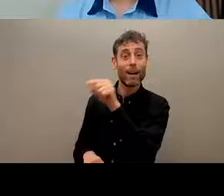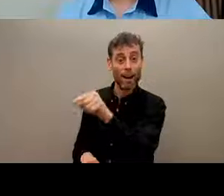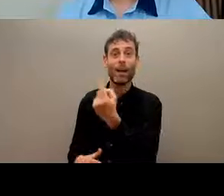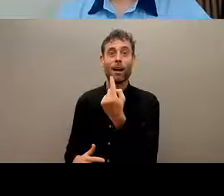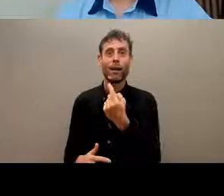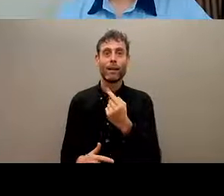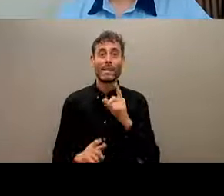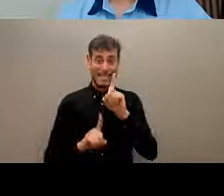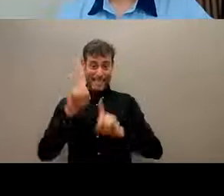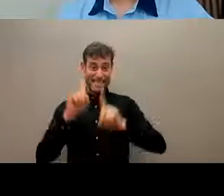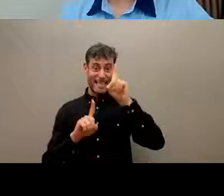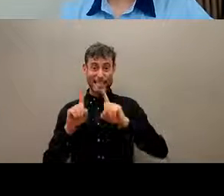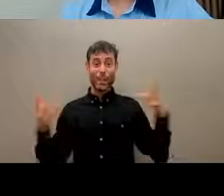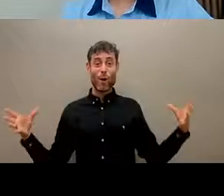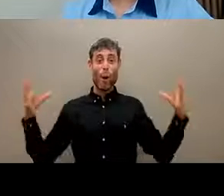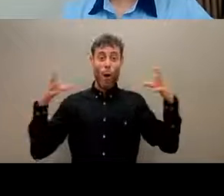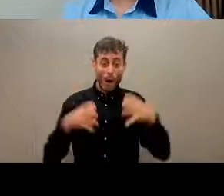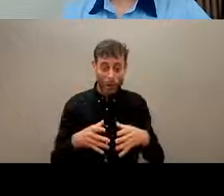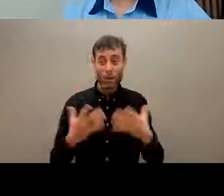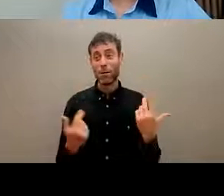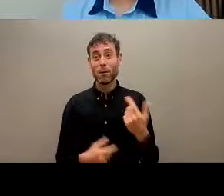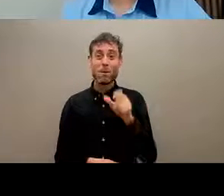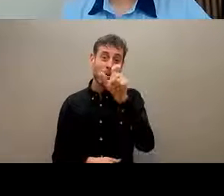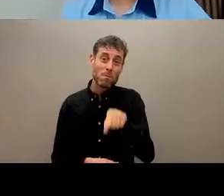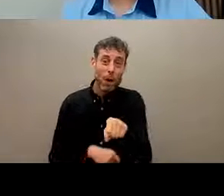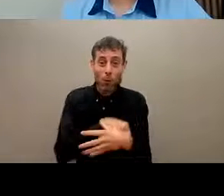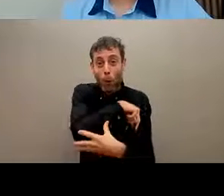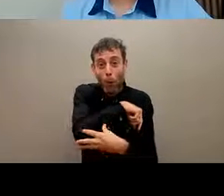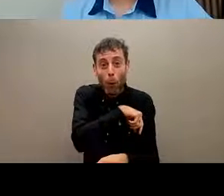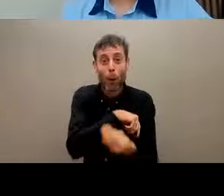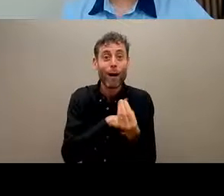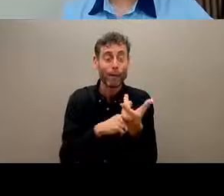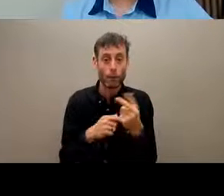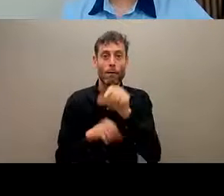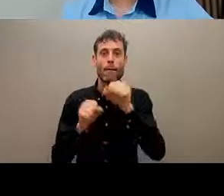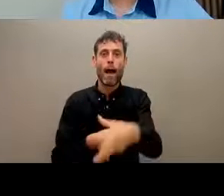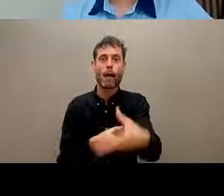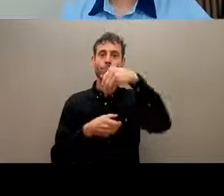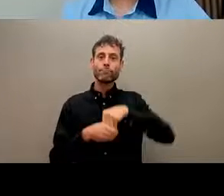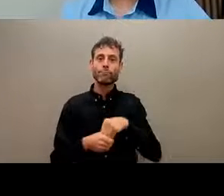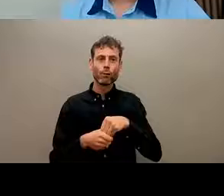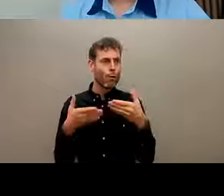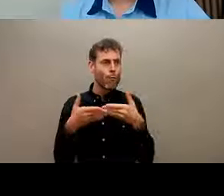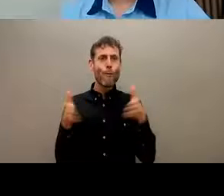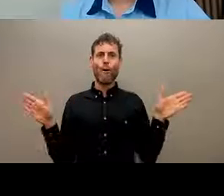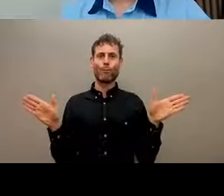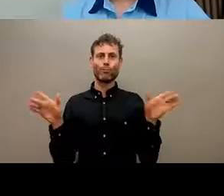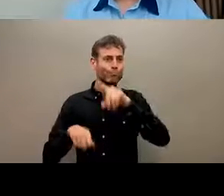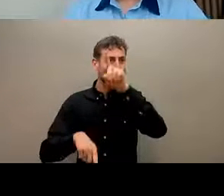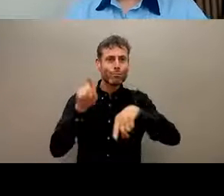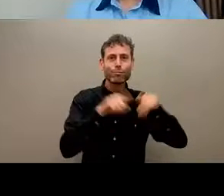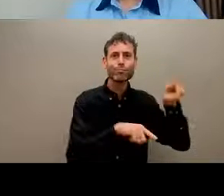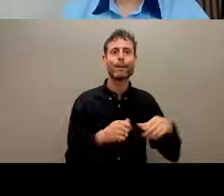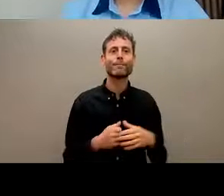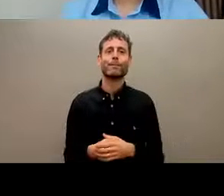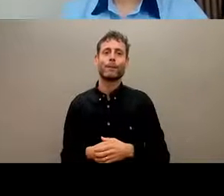believe that it is not just a response to the pandemic, but we want it to be a long-term program. 2 minutes